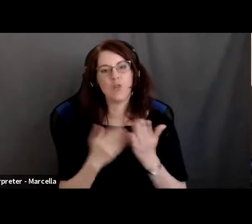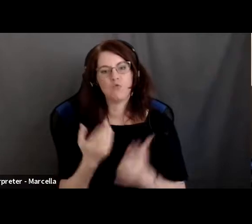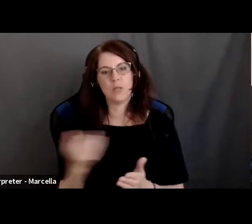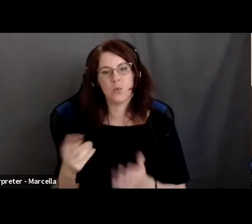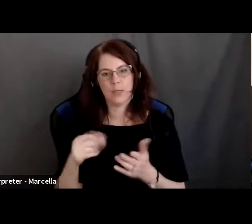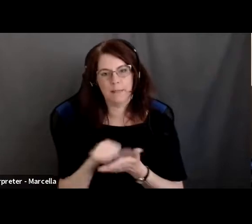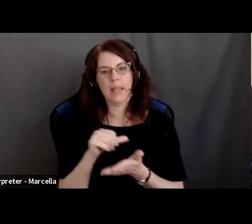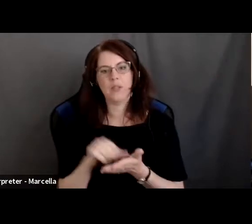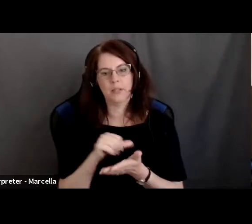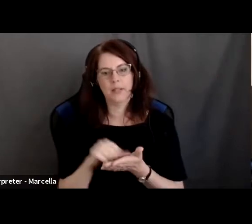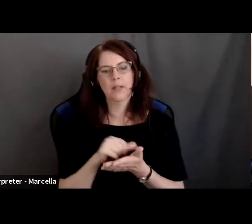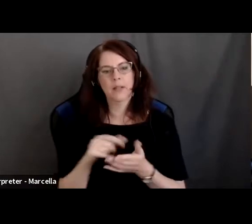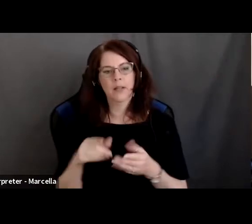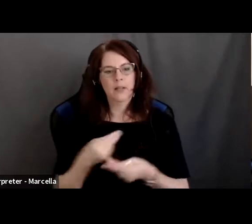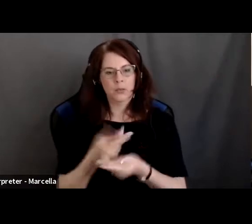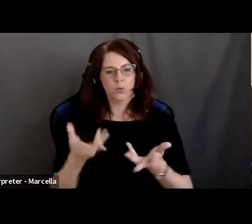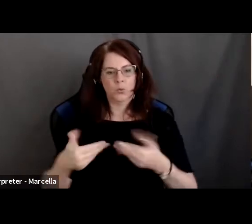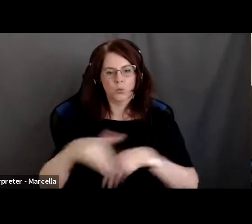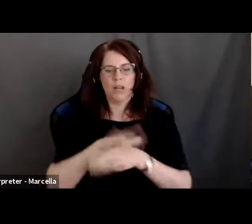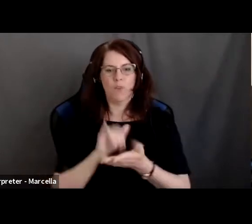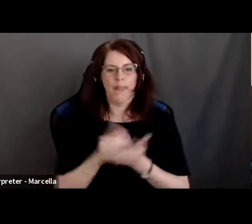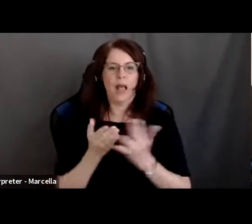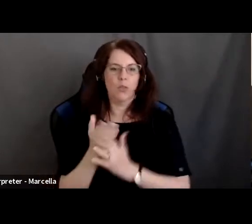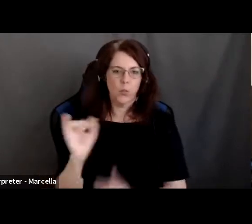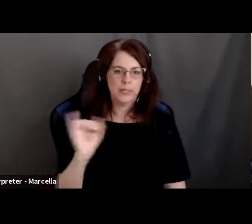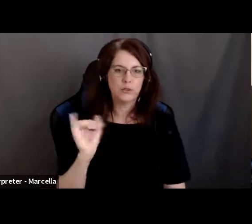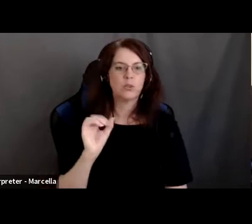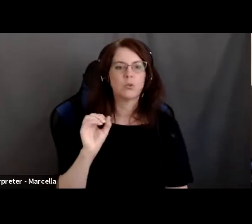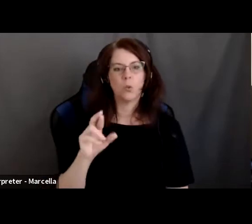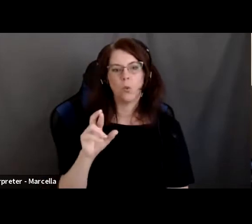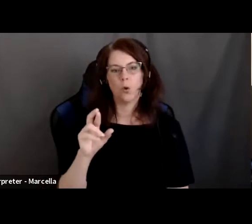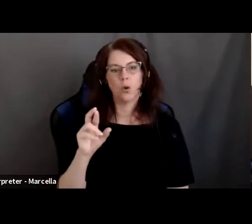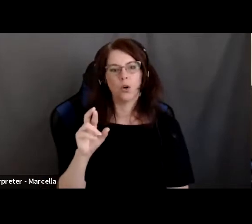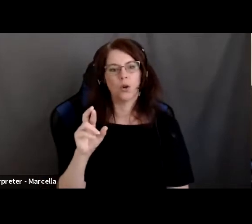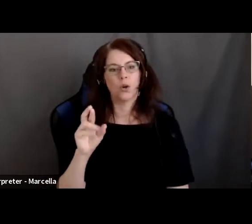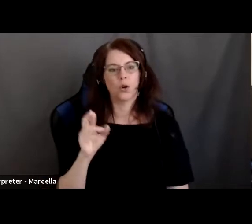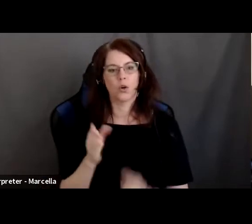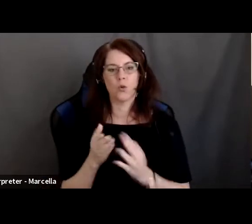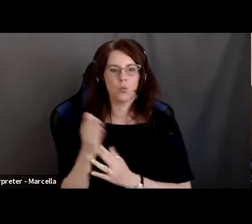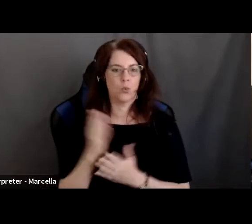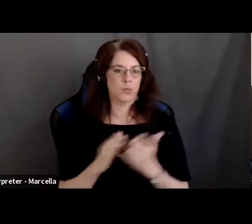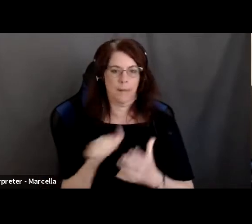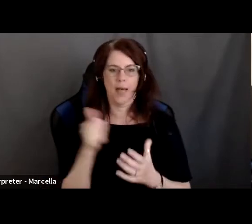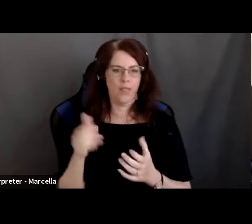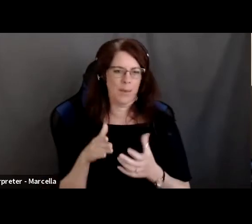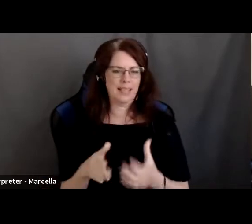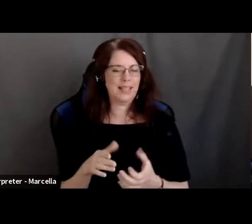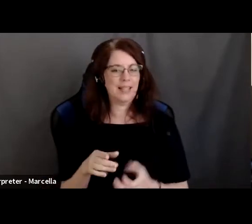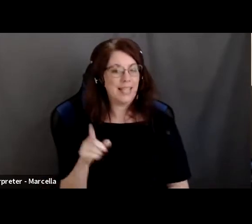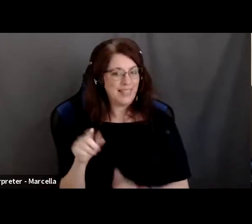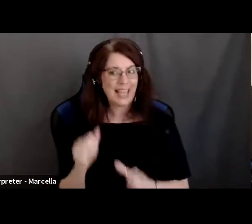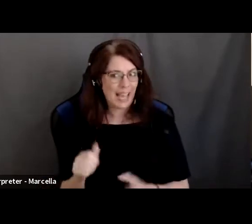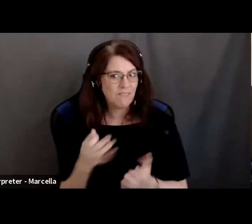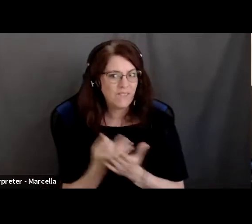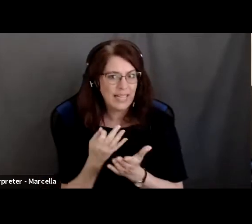for getting that covered through insurance or through some other means. I think that they can even finance